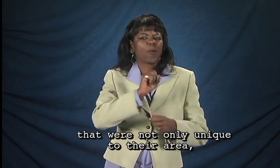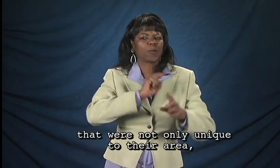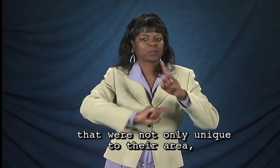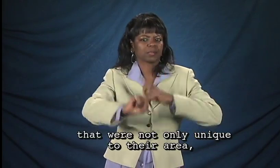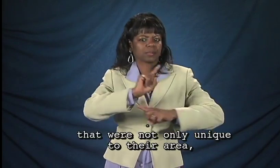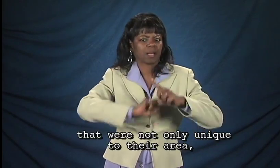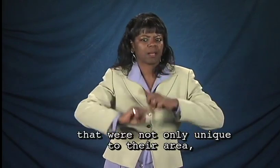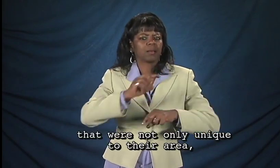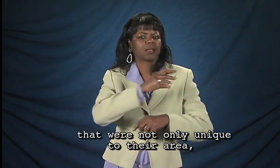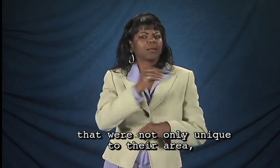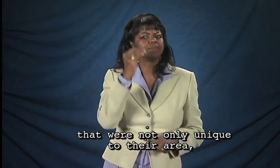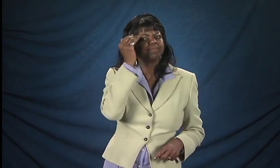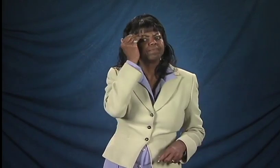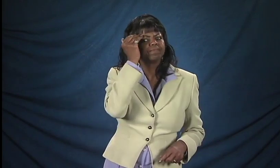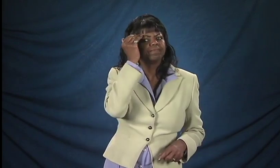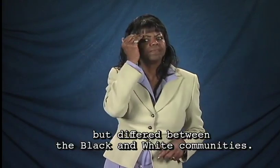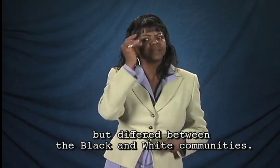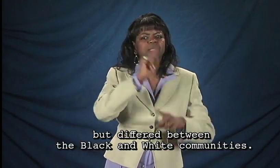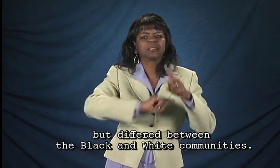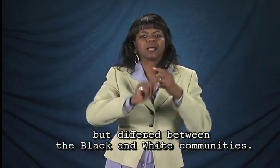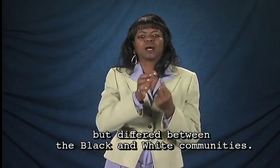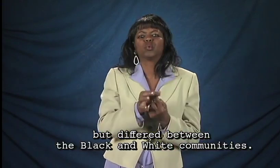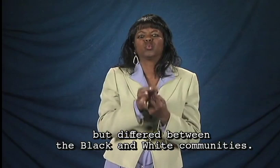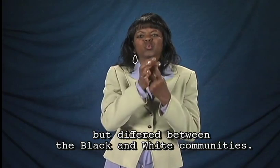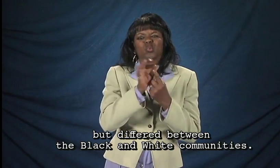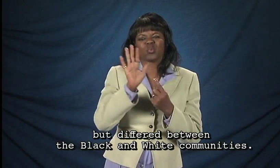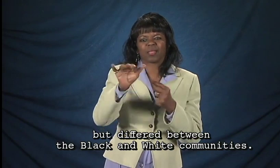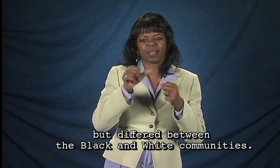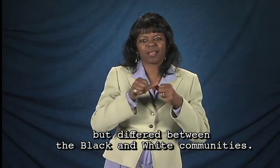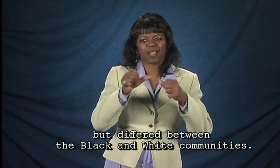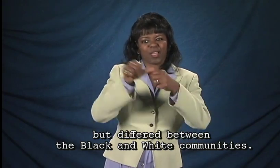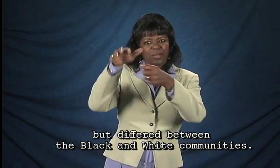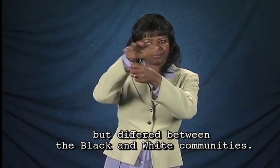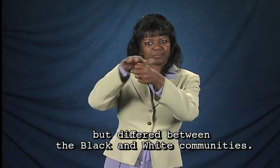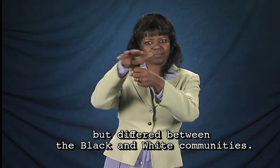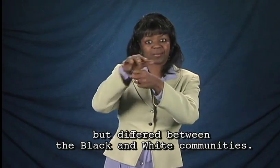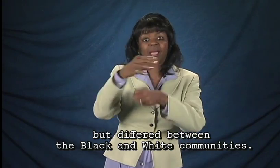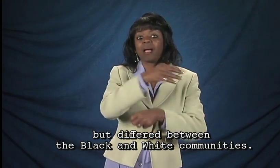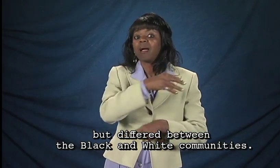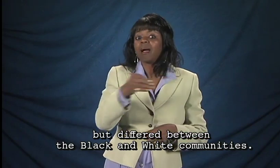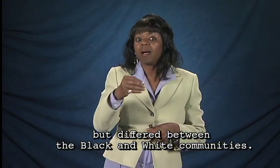not only unique to their area, but differed between the black and white communities.